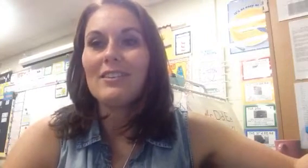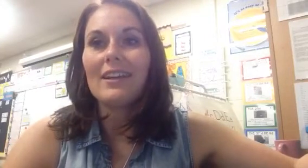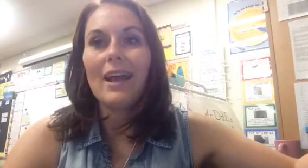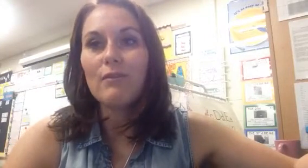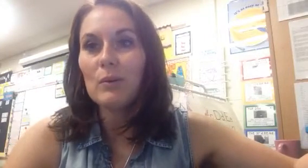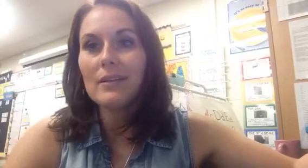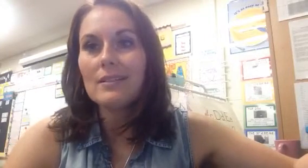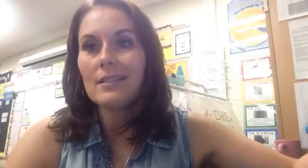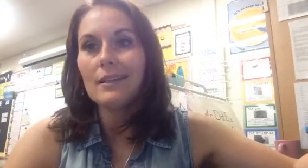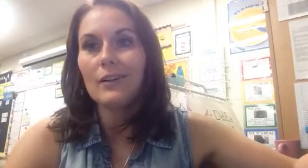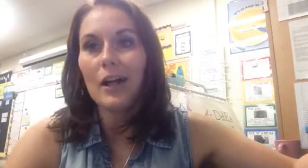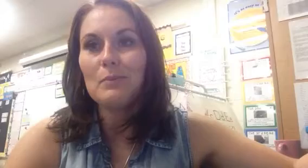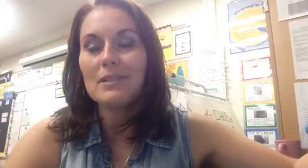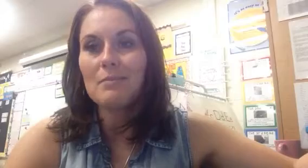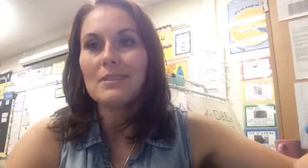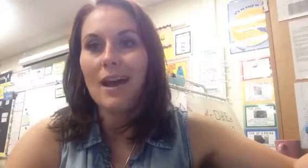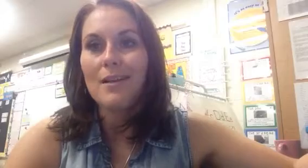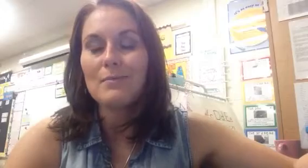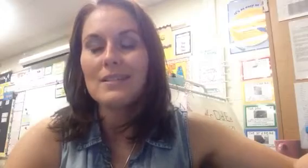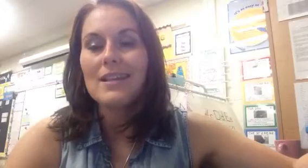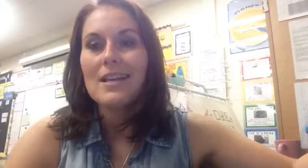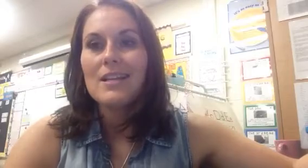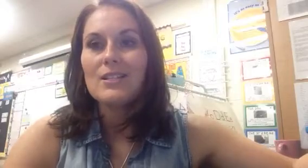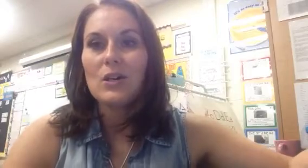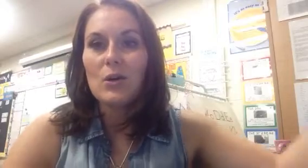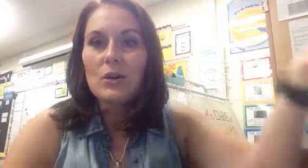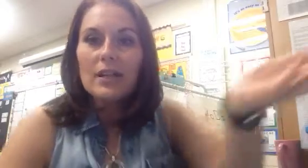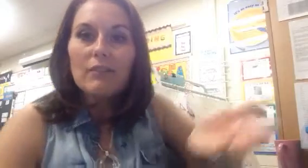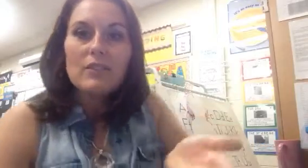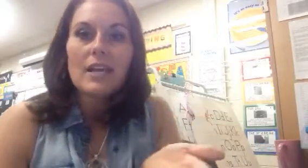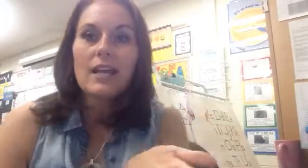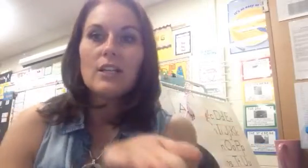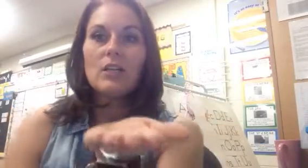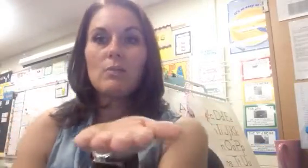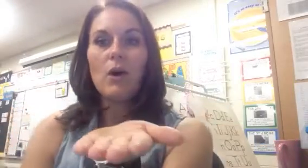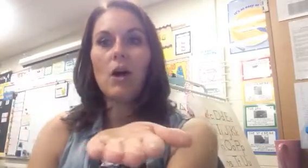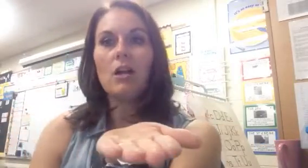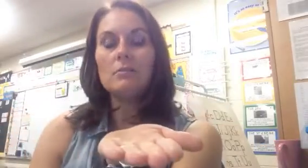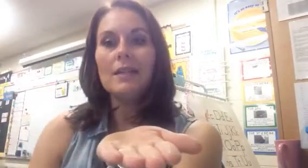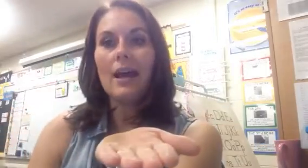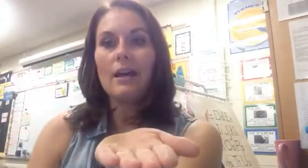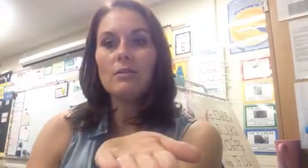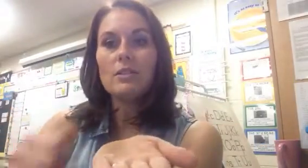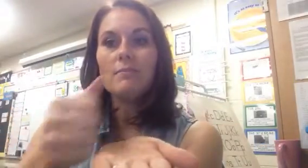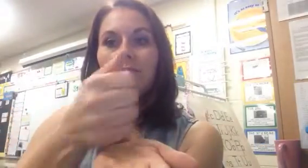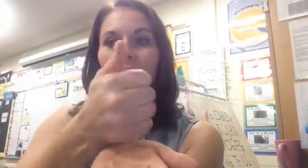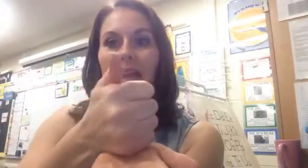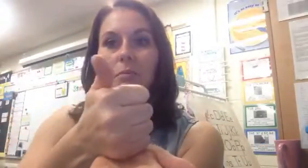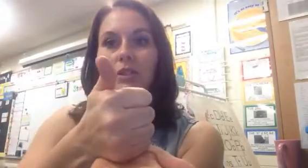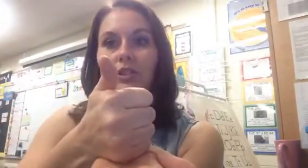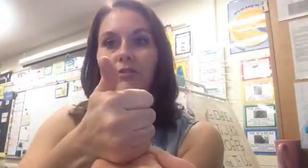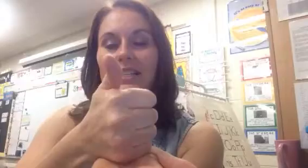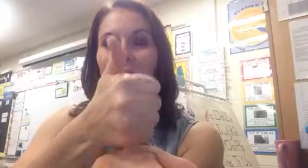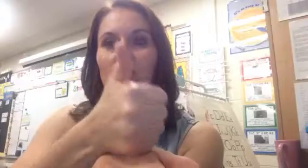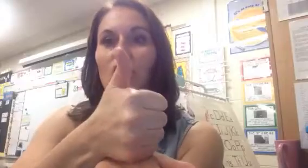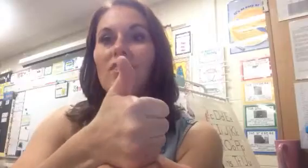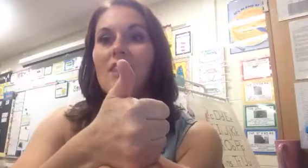that everyone needs a little help sometimes. So if you take your palm out and put your fist with your